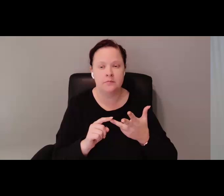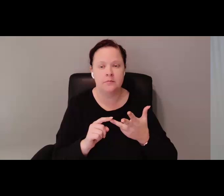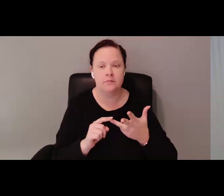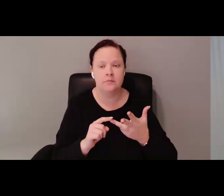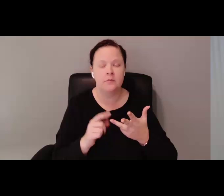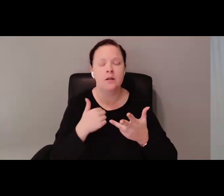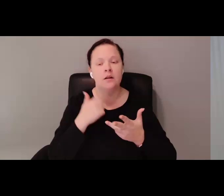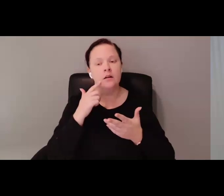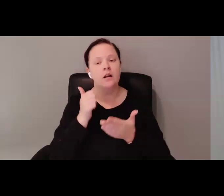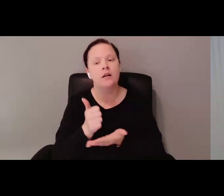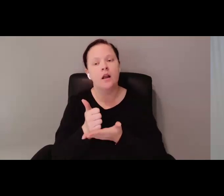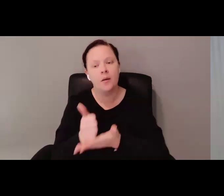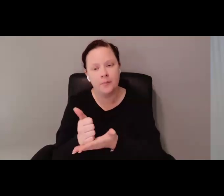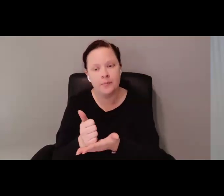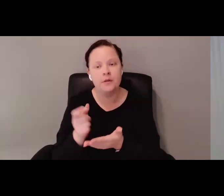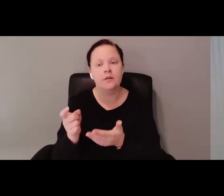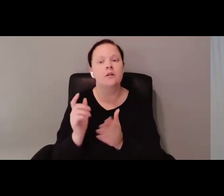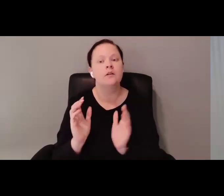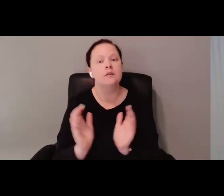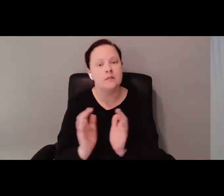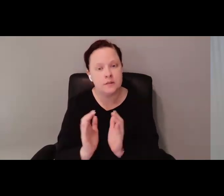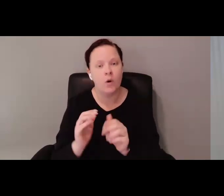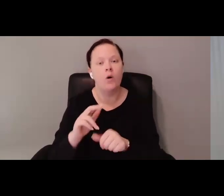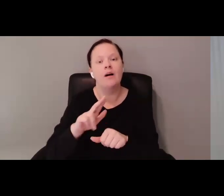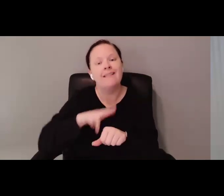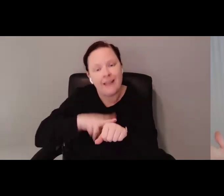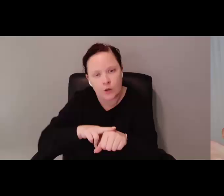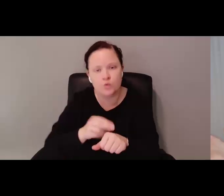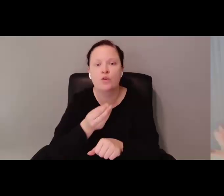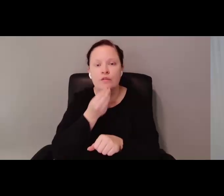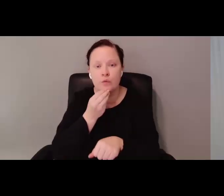natural foods, small natural foods businesses become